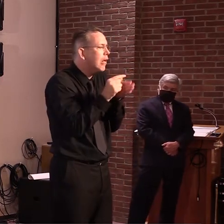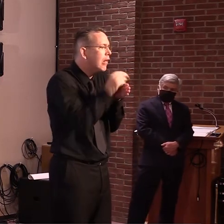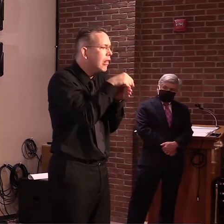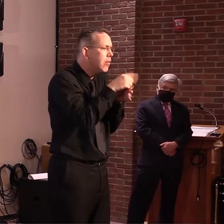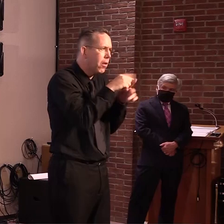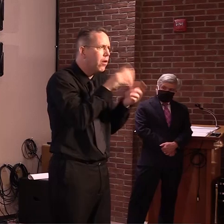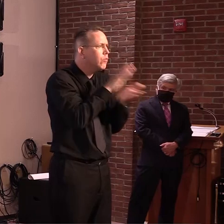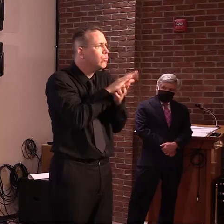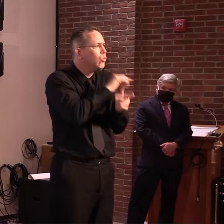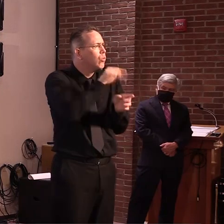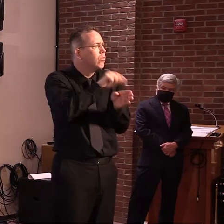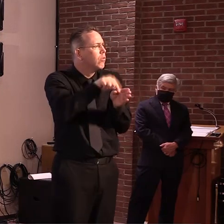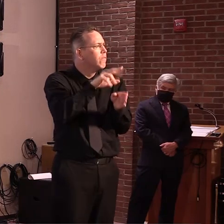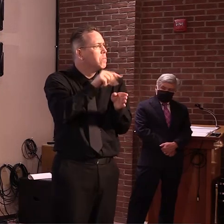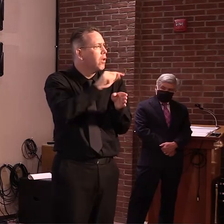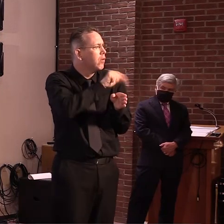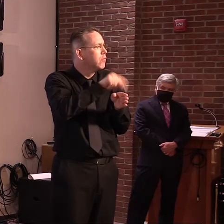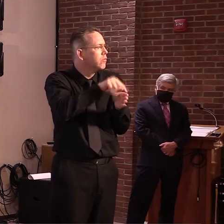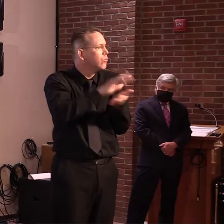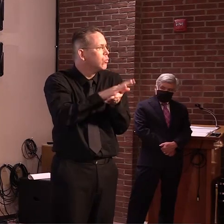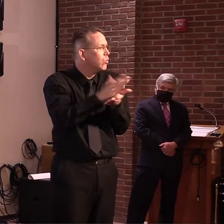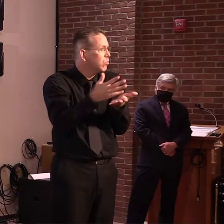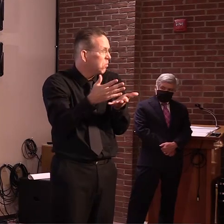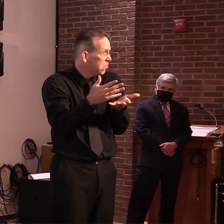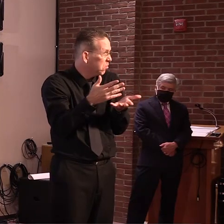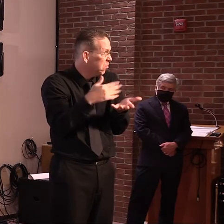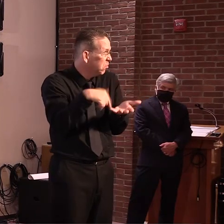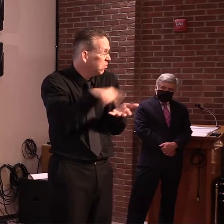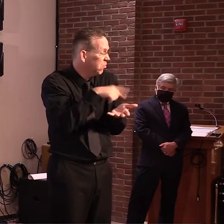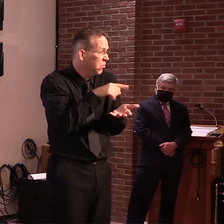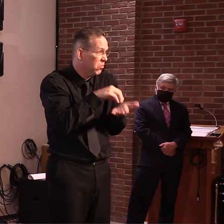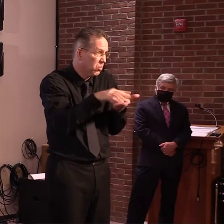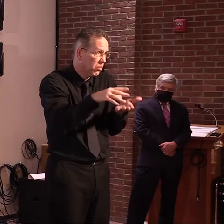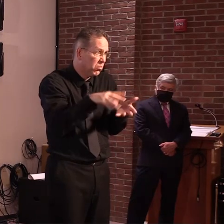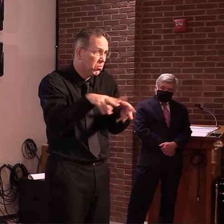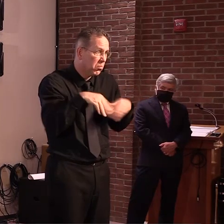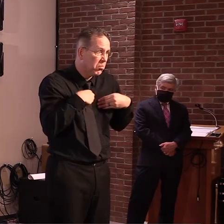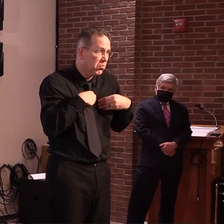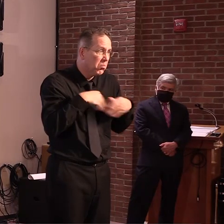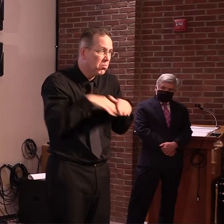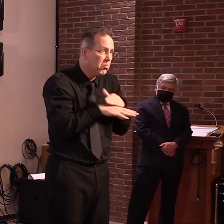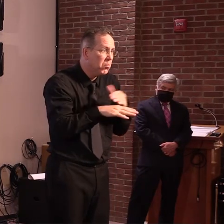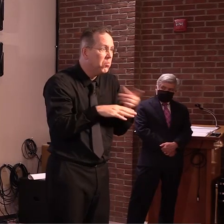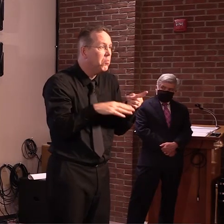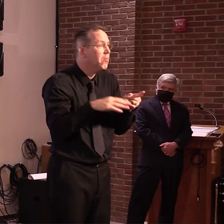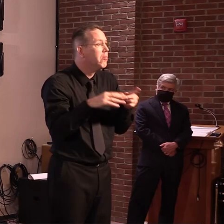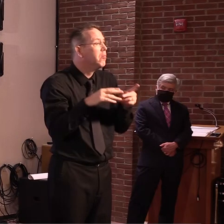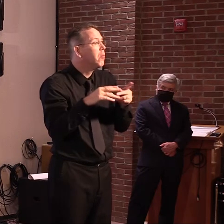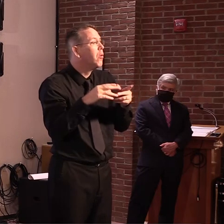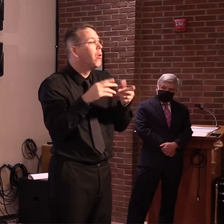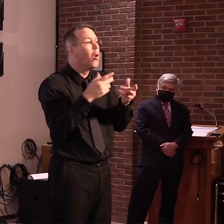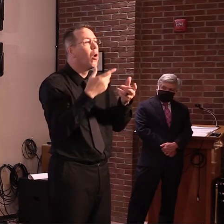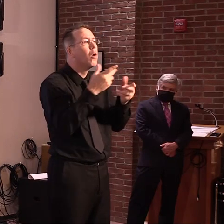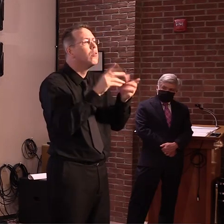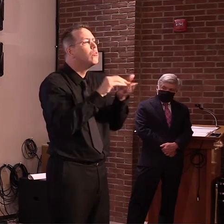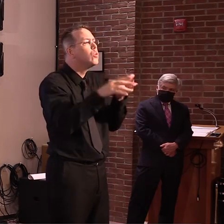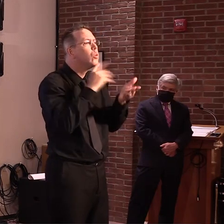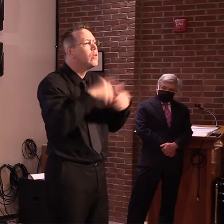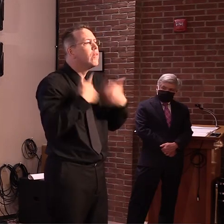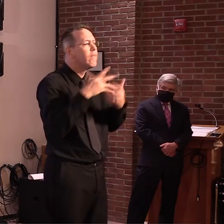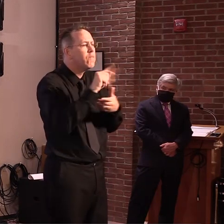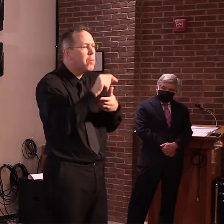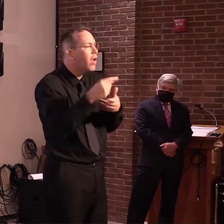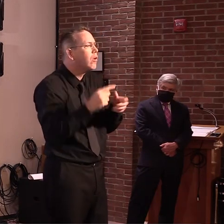or just the way they're of where they live? Will those people be considered for that program?